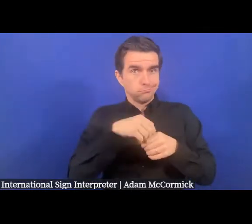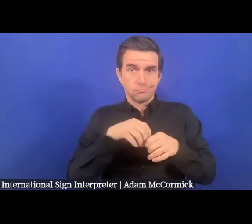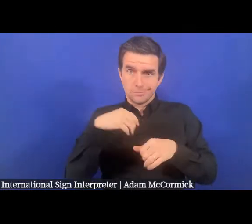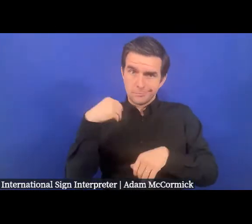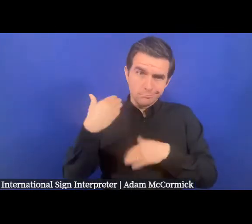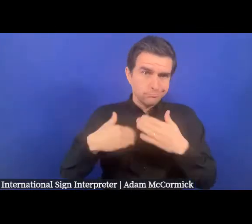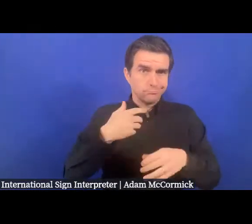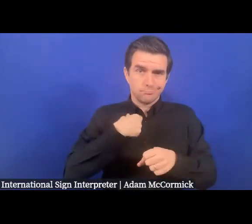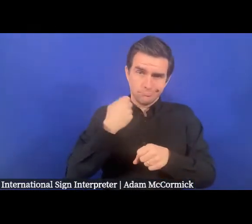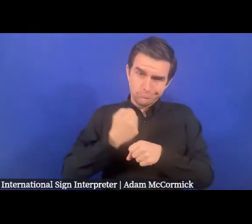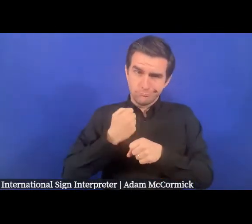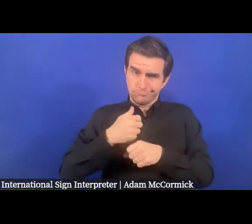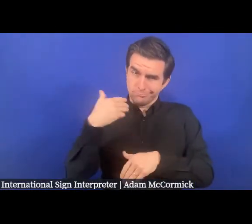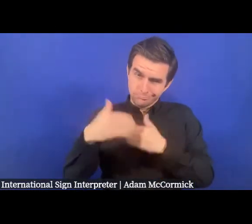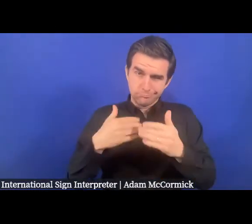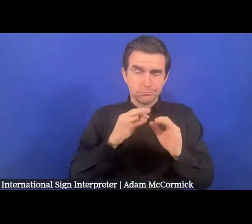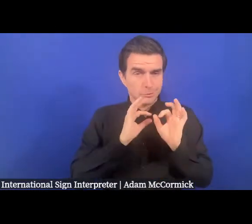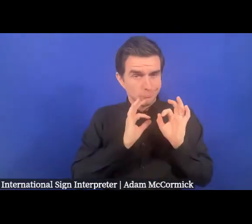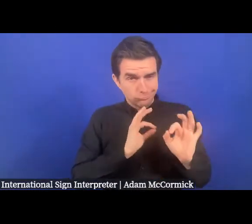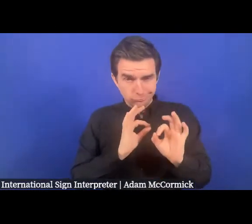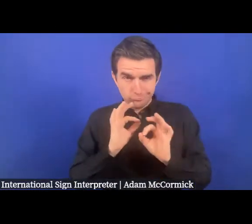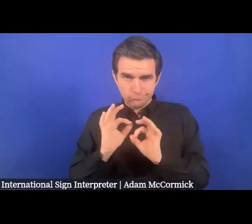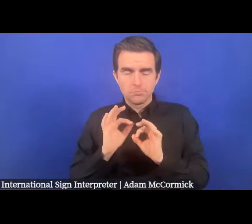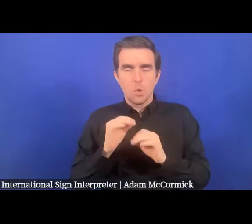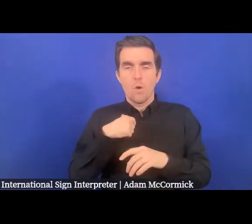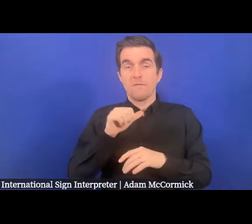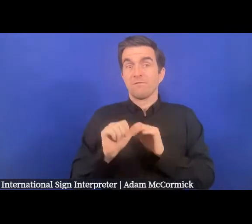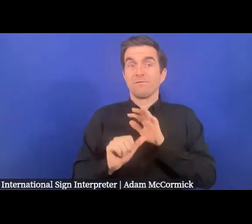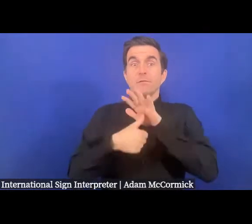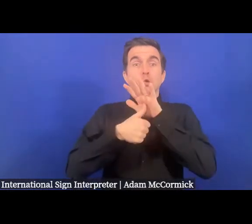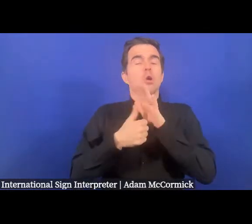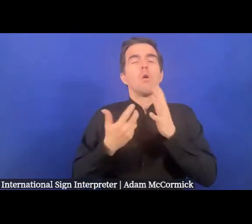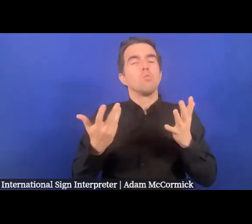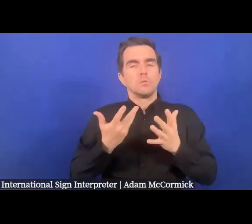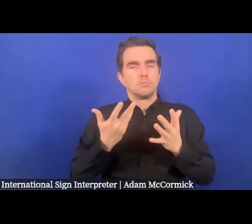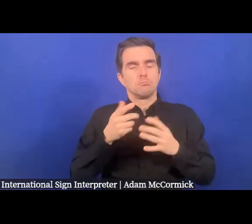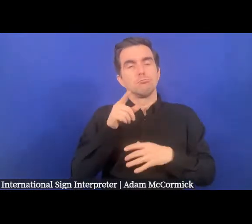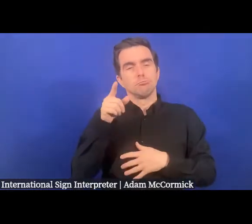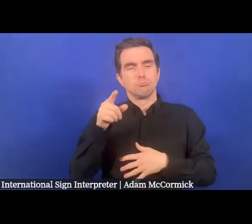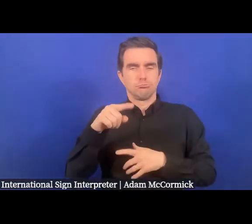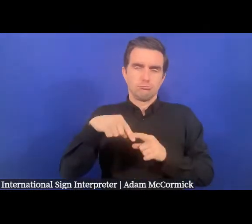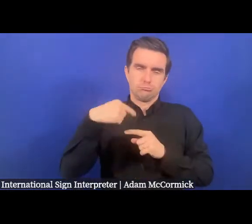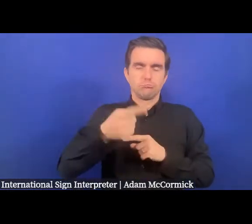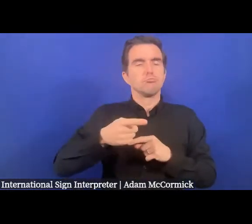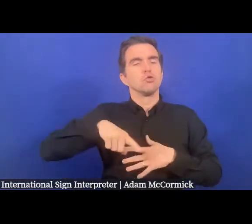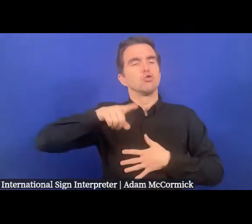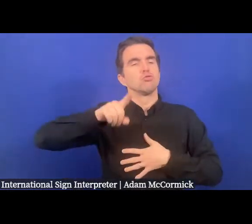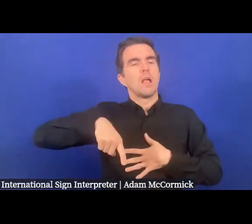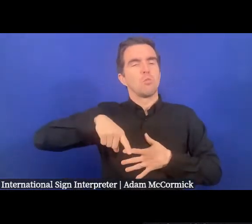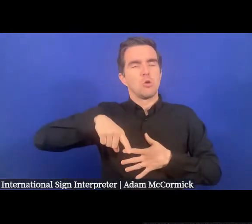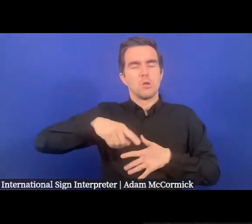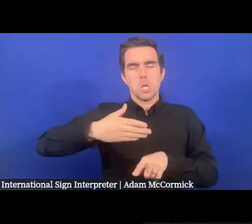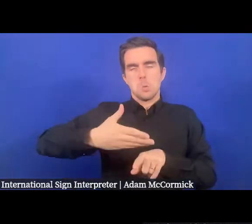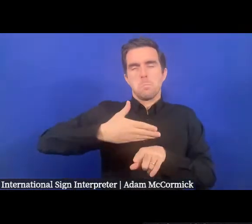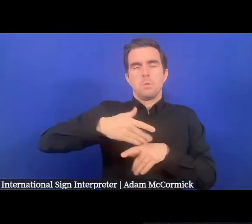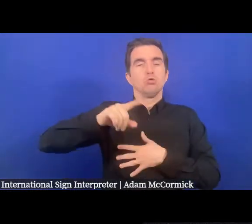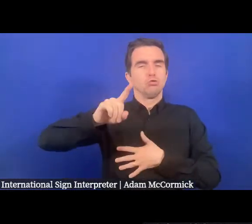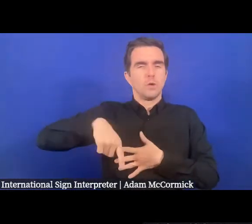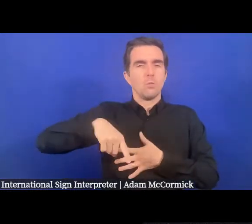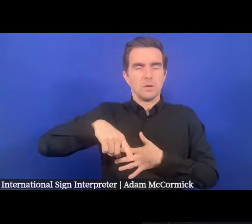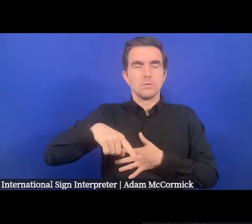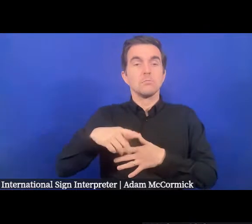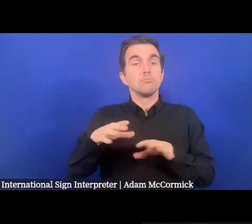is coming to sit along with the government and the private sector to see how we can work on, 1, the